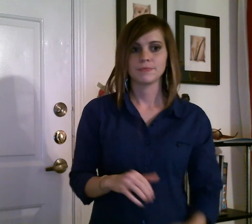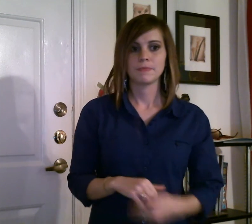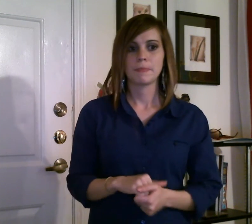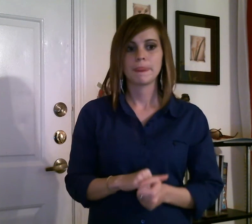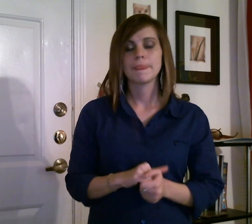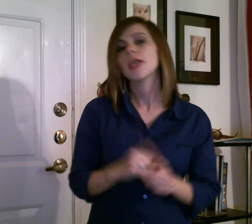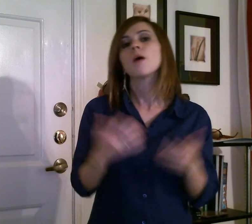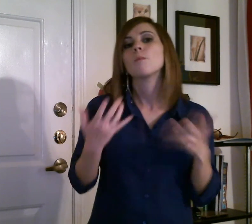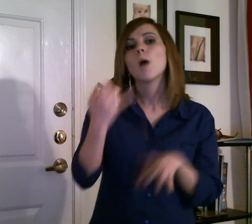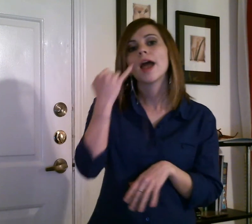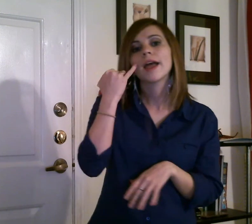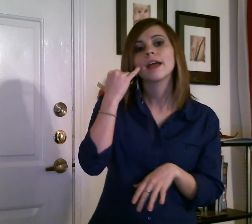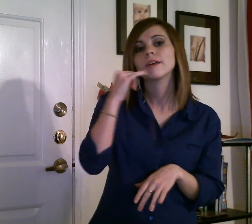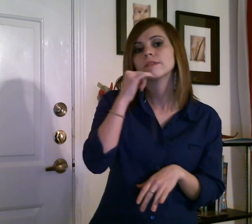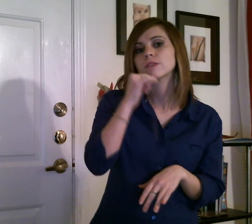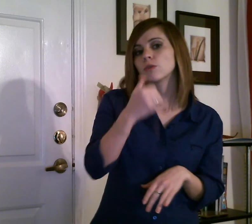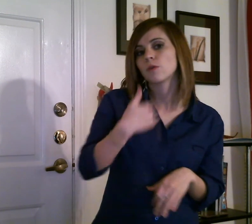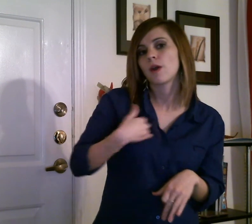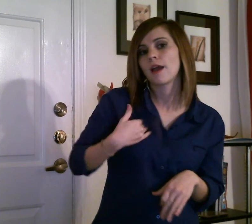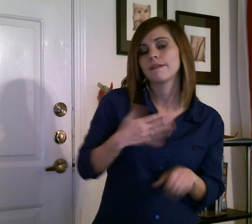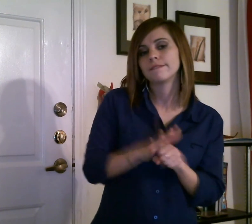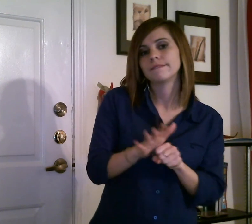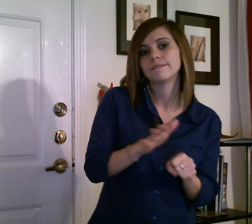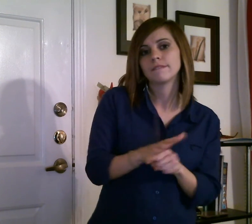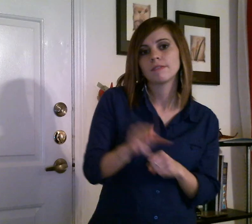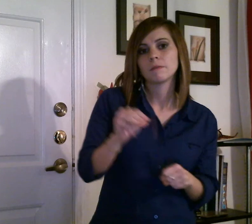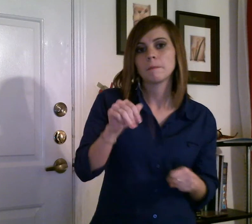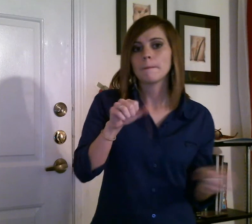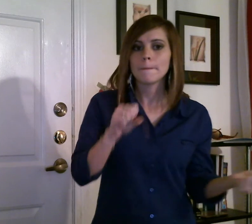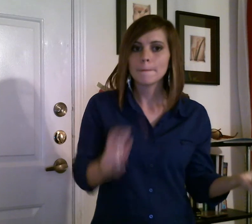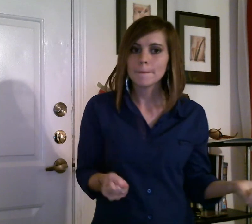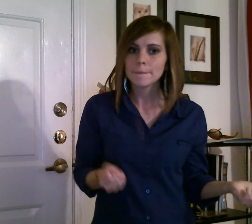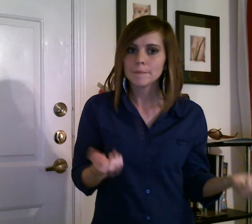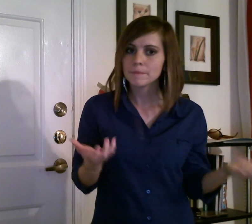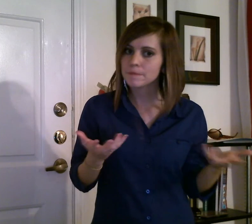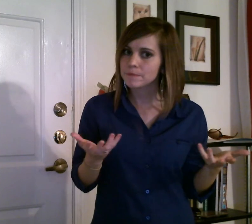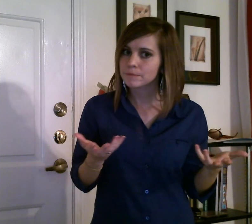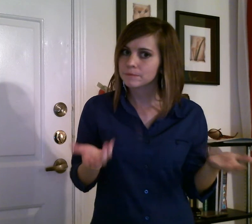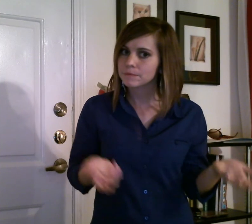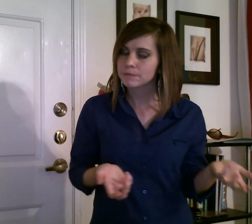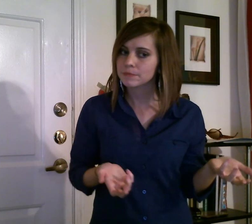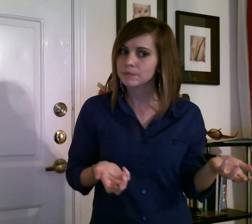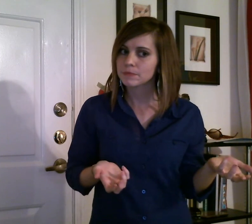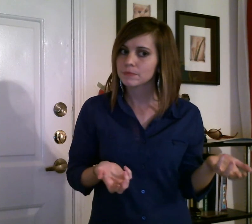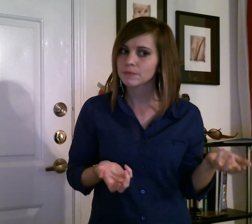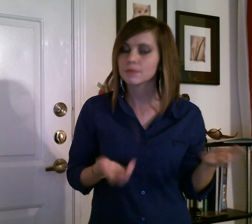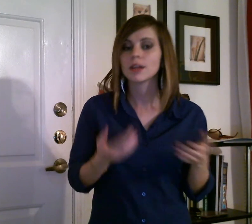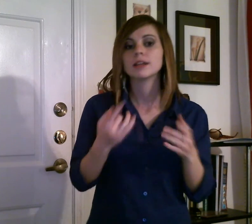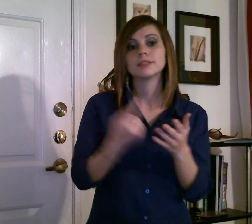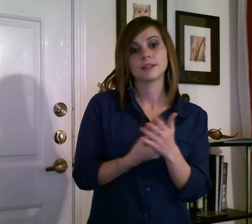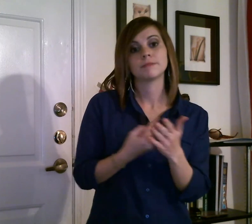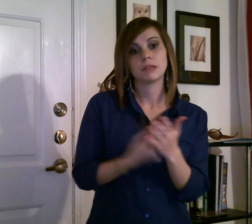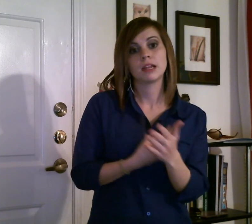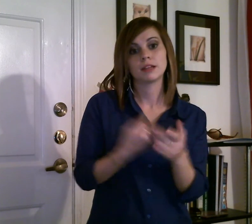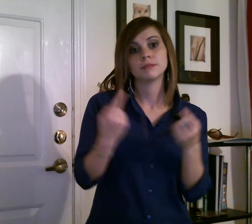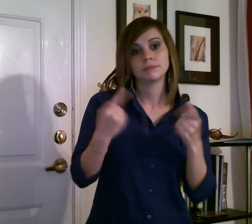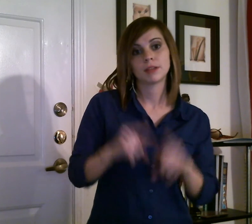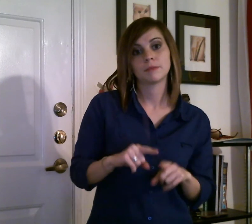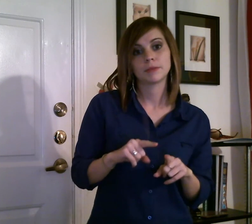level over here? And there actually are things that never get to quite that threshold to fuse all the way into helium. There are a few things that don't quite make the threshold of